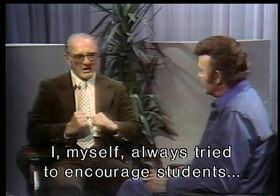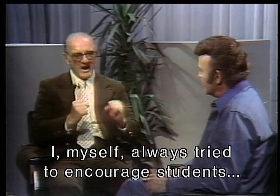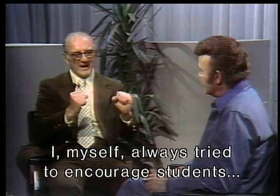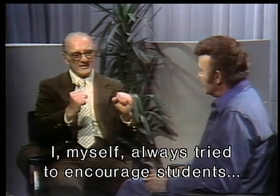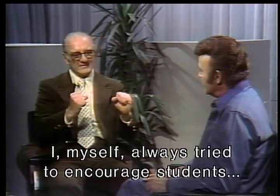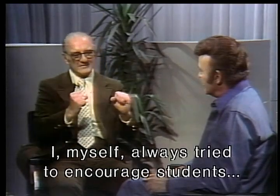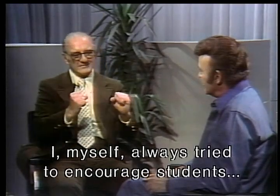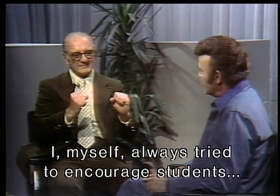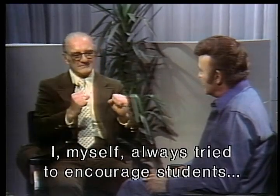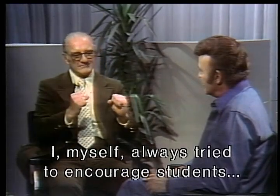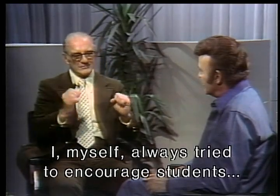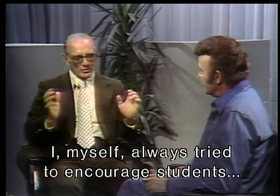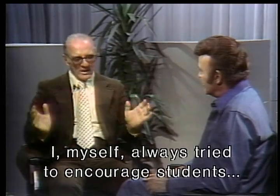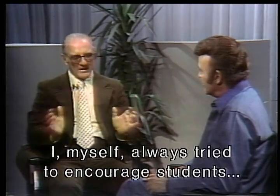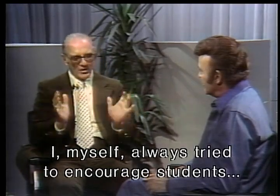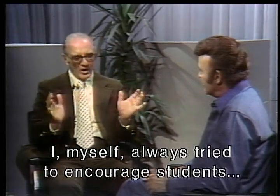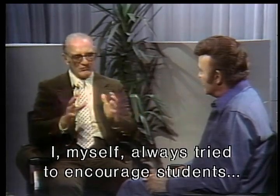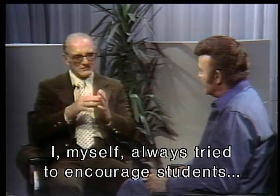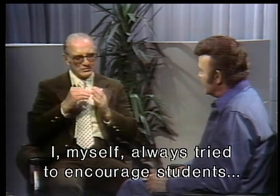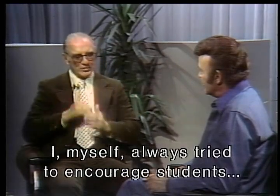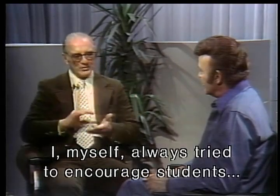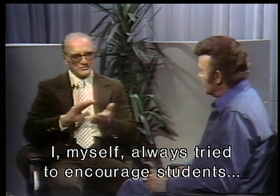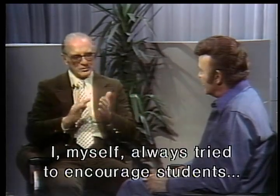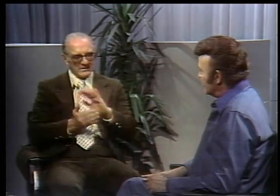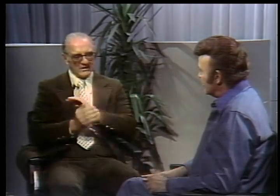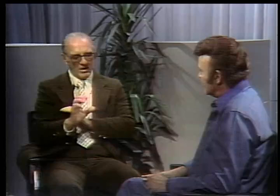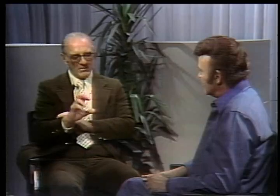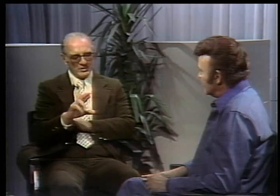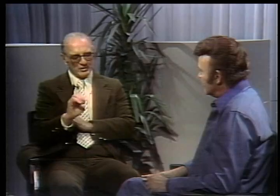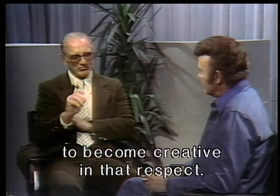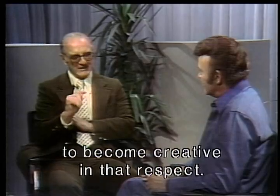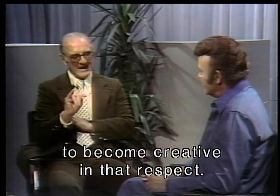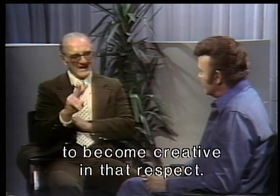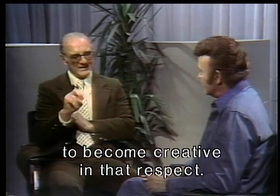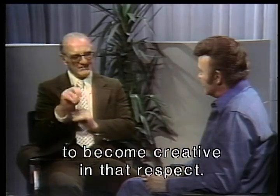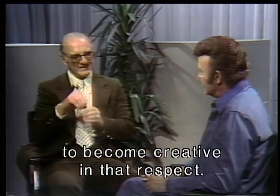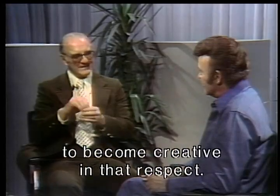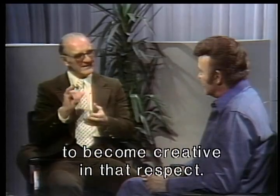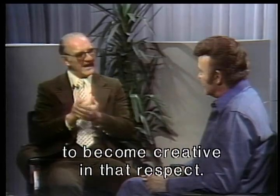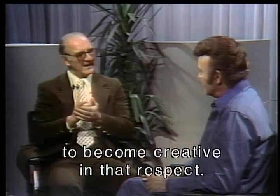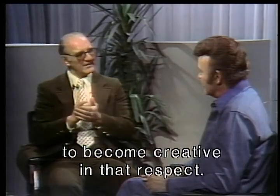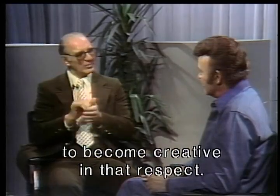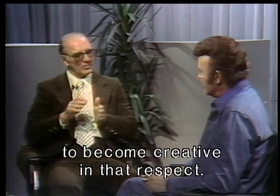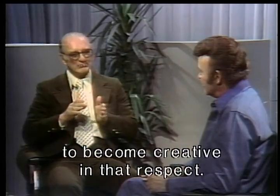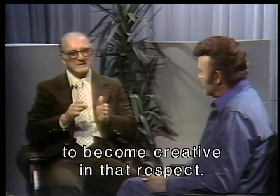tried to encourage students to become creative in that respect.